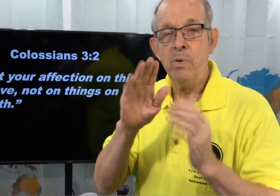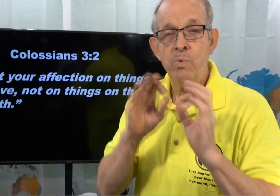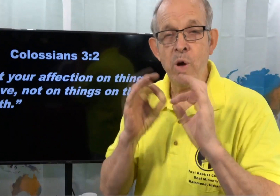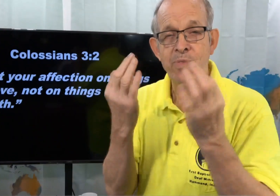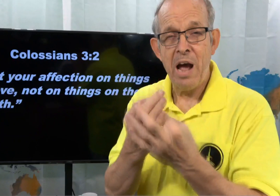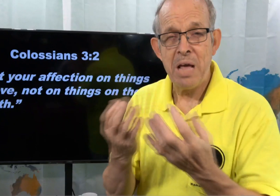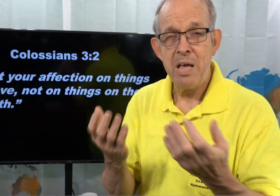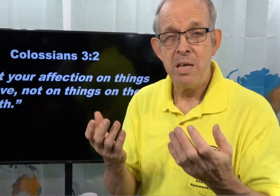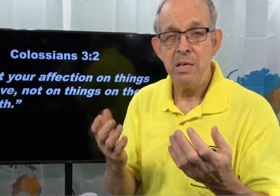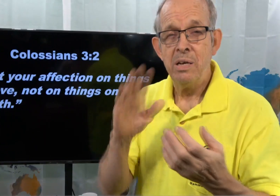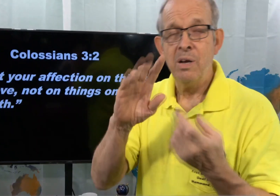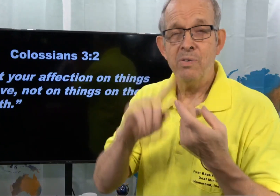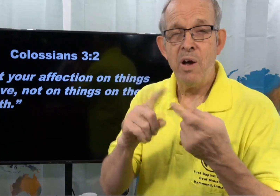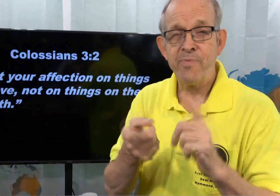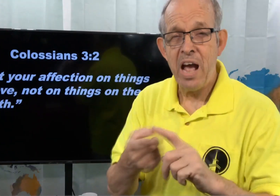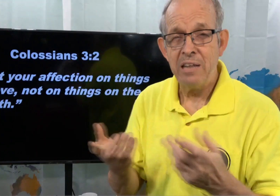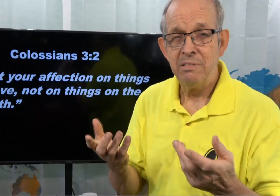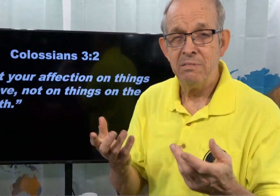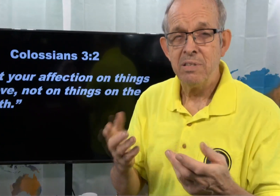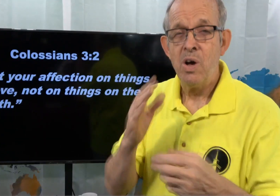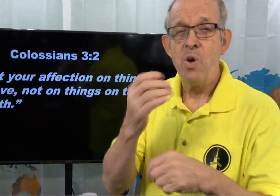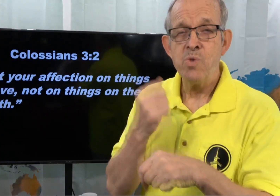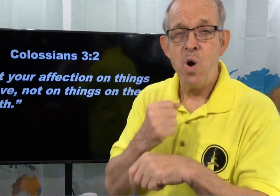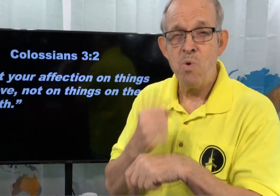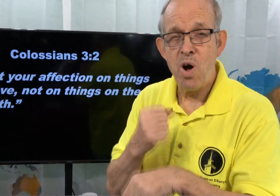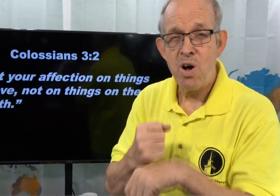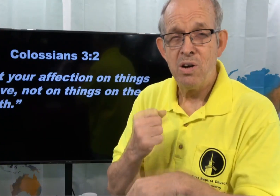your family, your friend, your work,